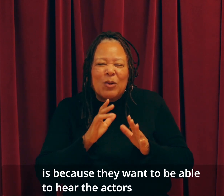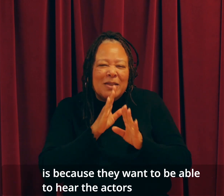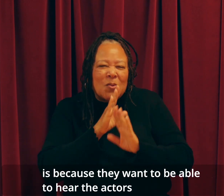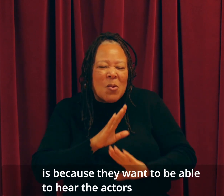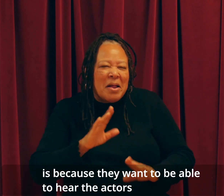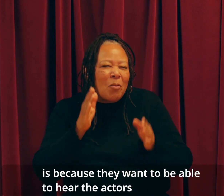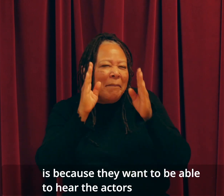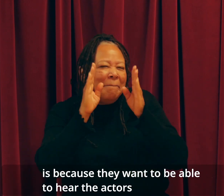actors